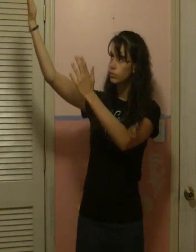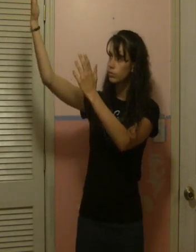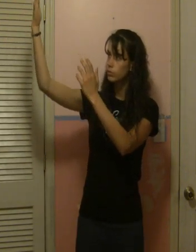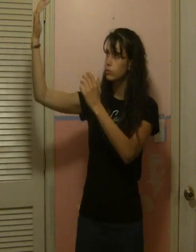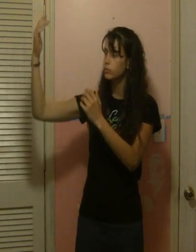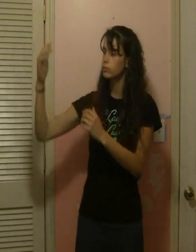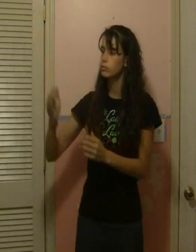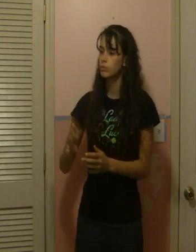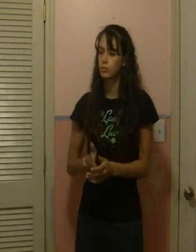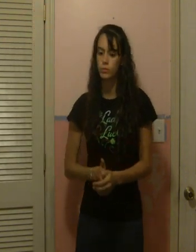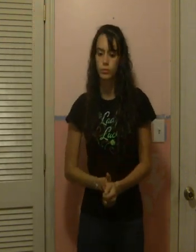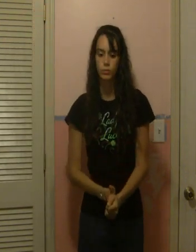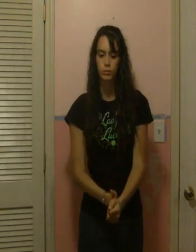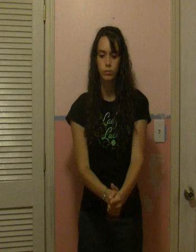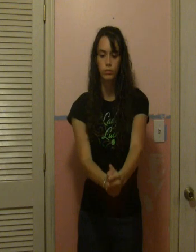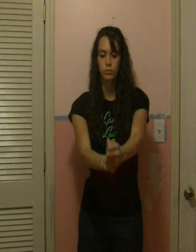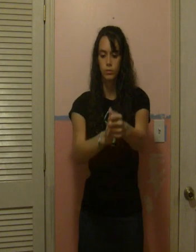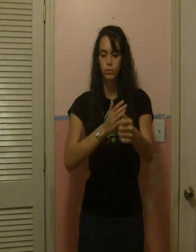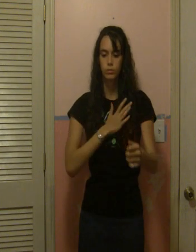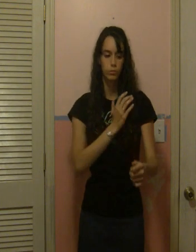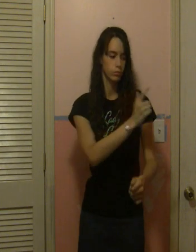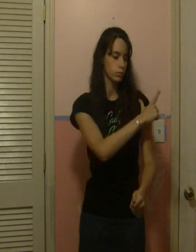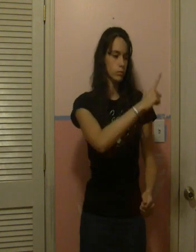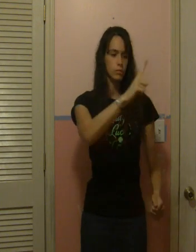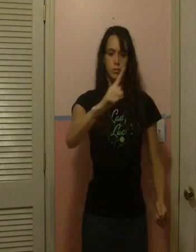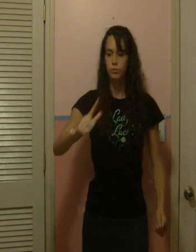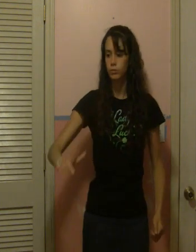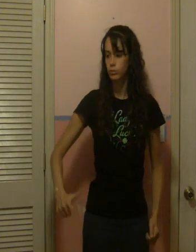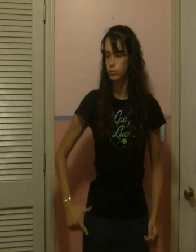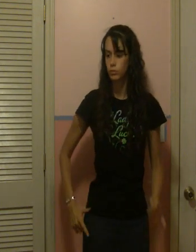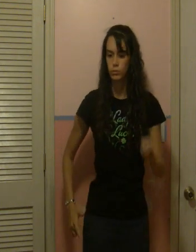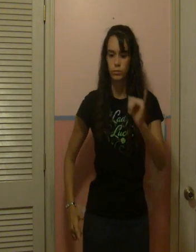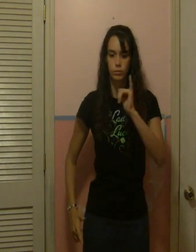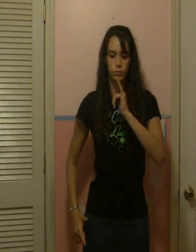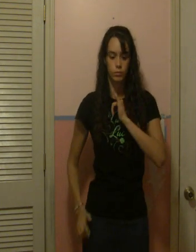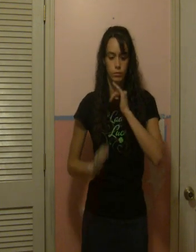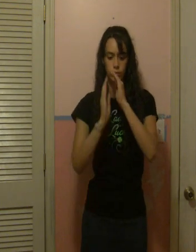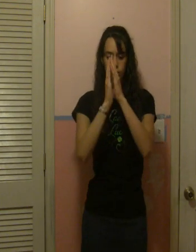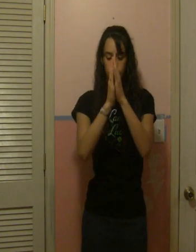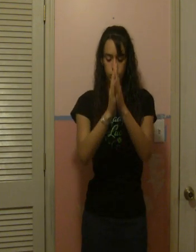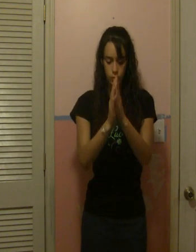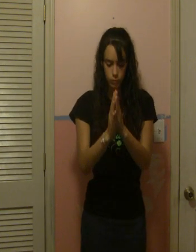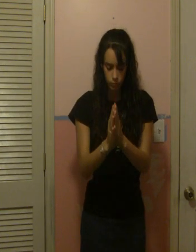Lead me, Lord, I pray